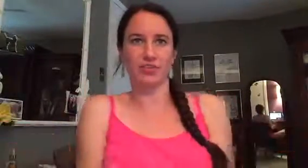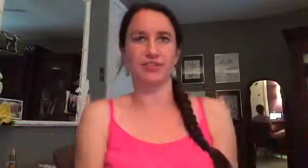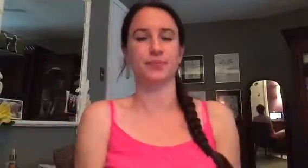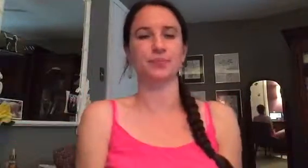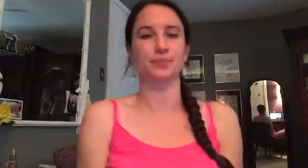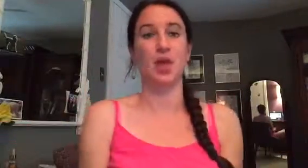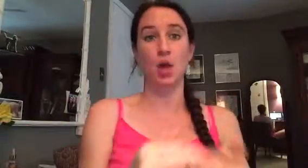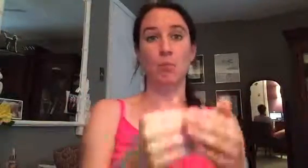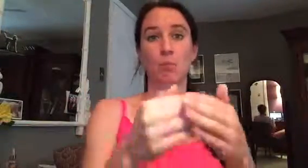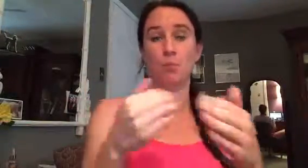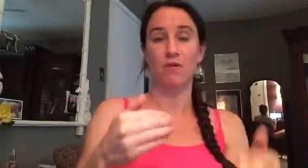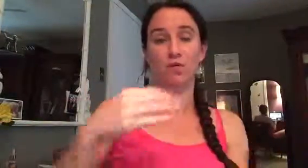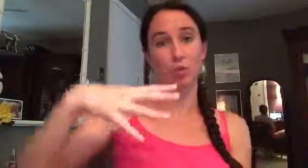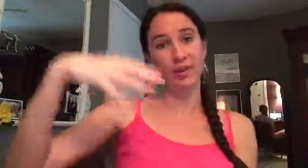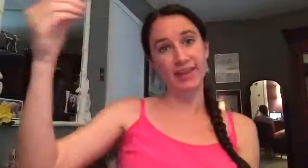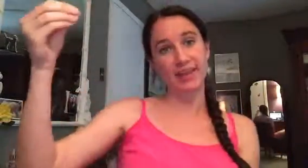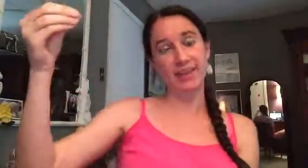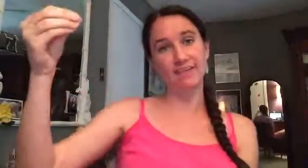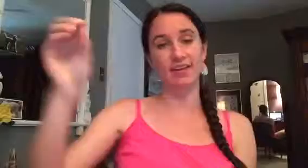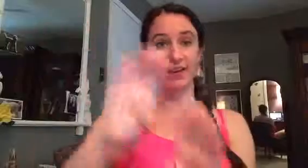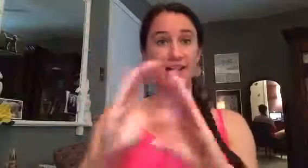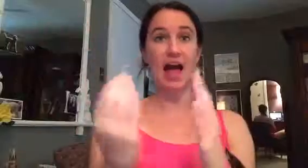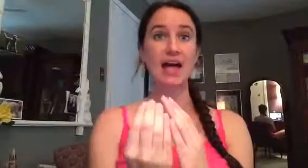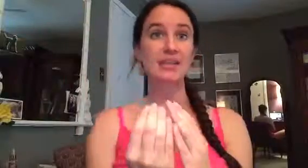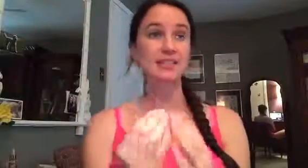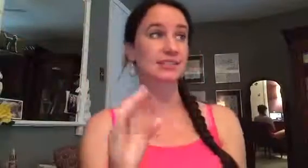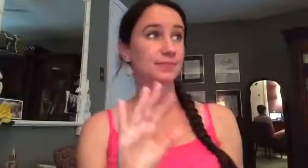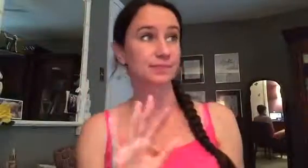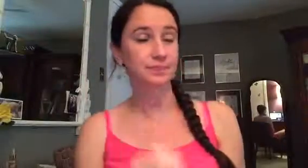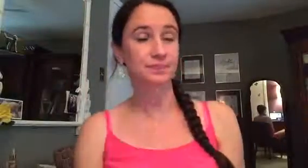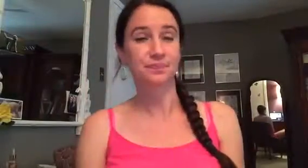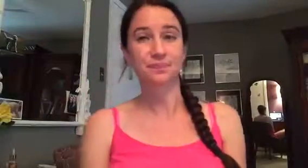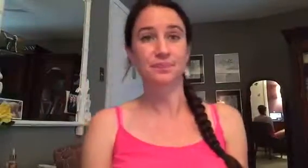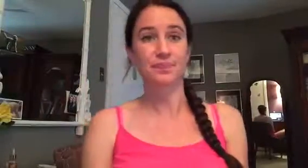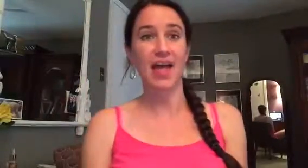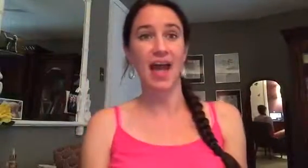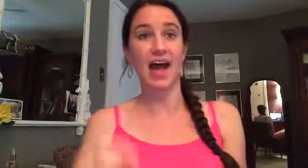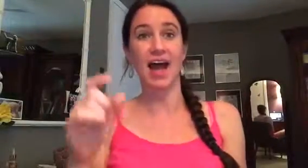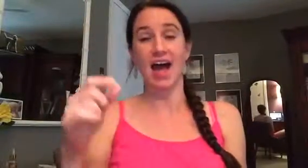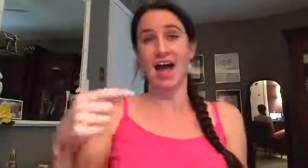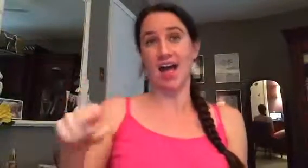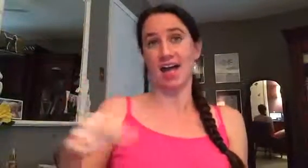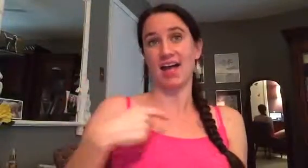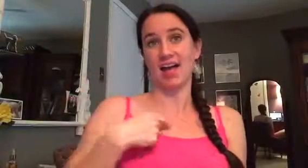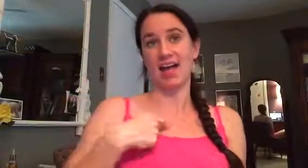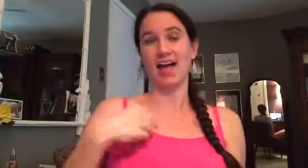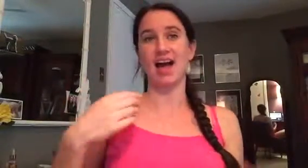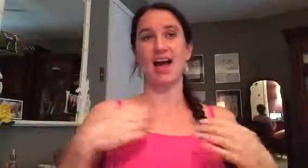Before we leave, class, I have an announcement. Quiet down,